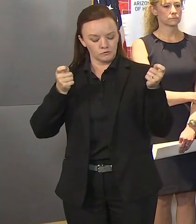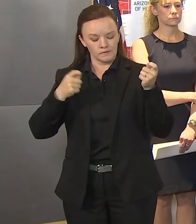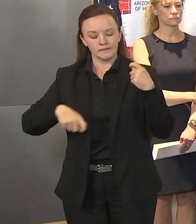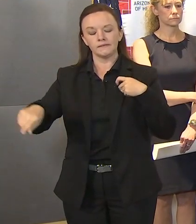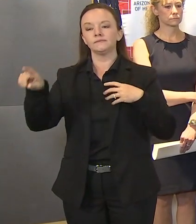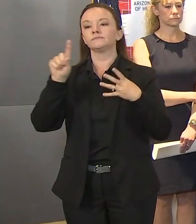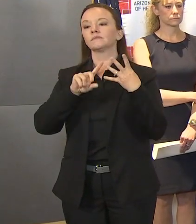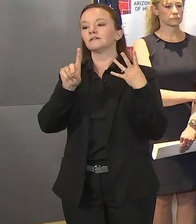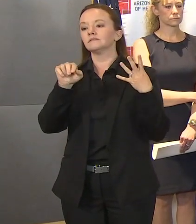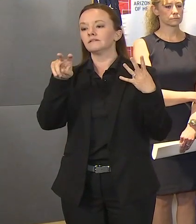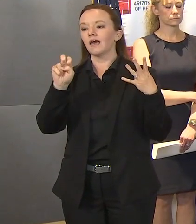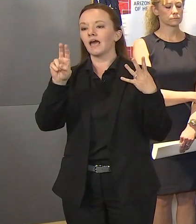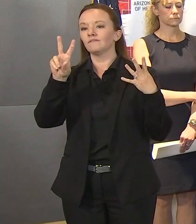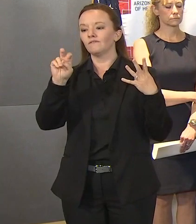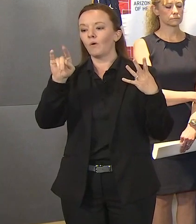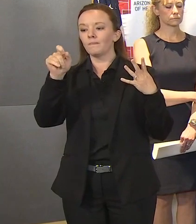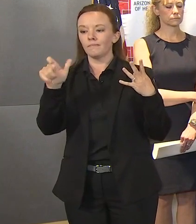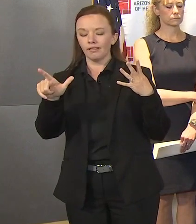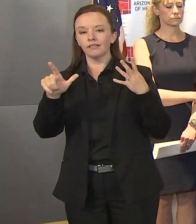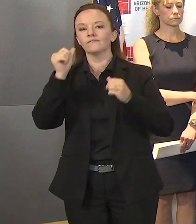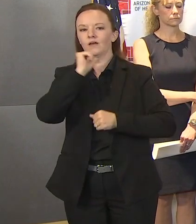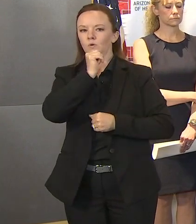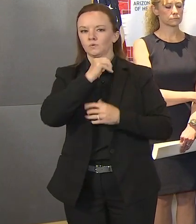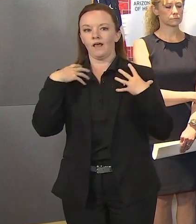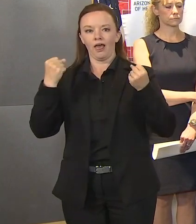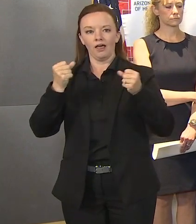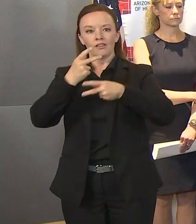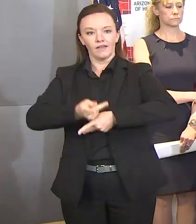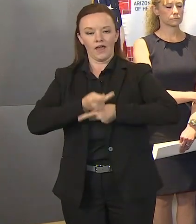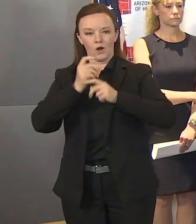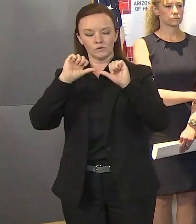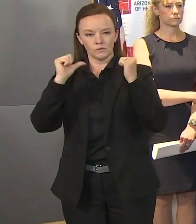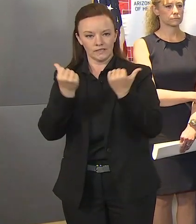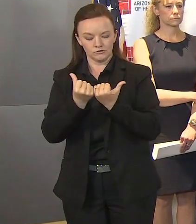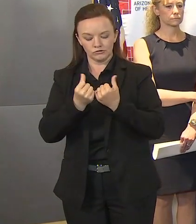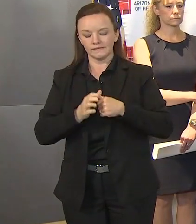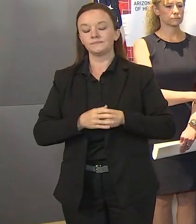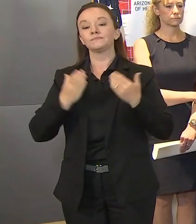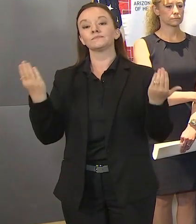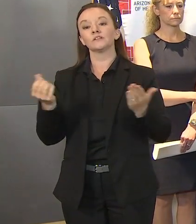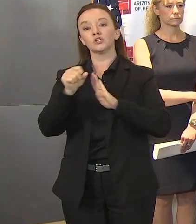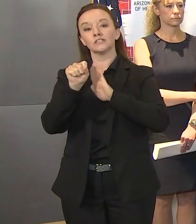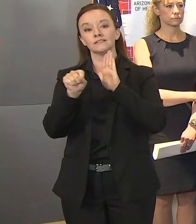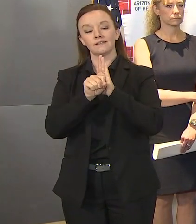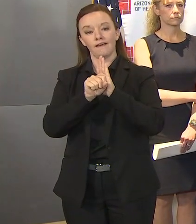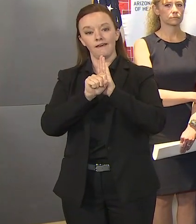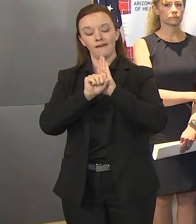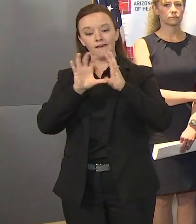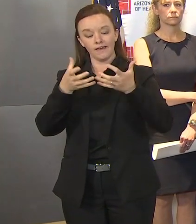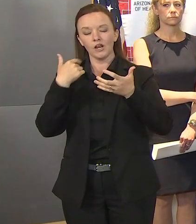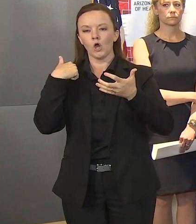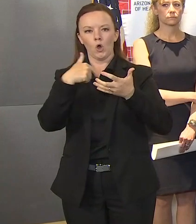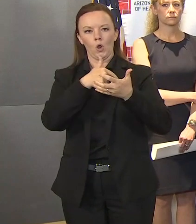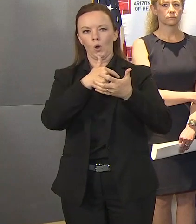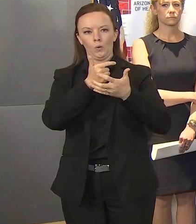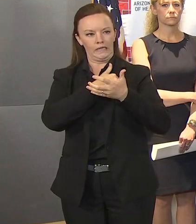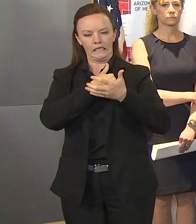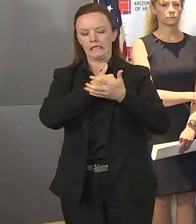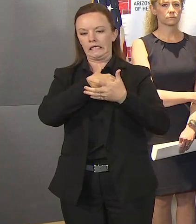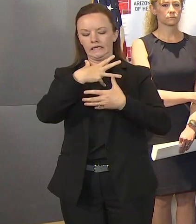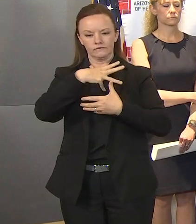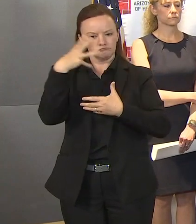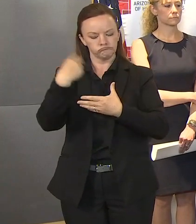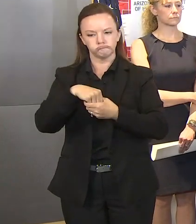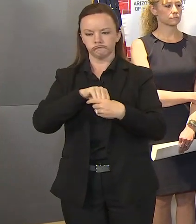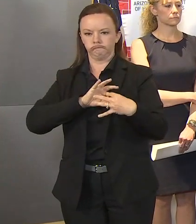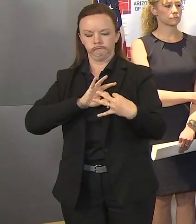of the Arizona Healthcare Association. Here at the state level, we've cleared the deck.